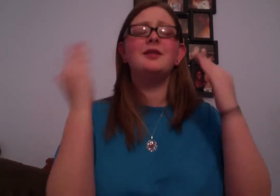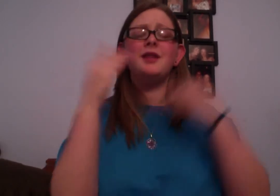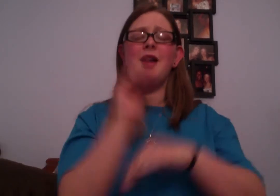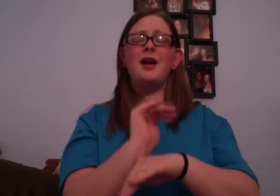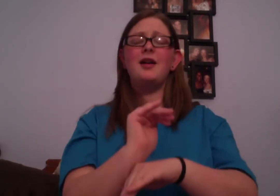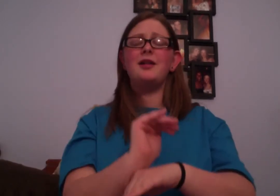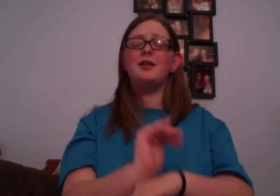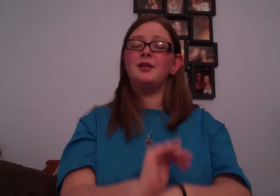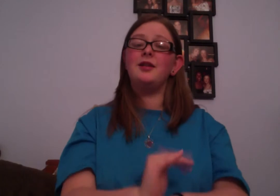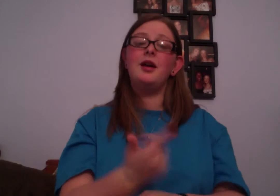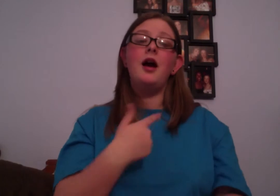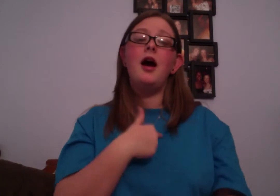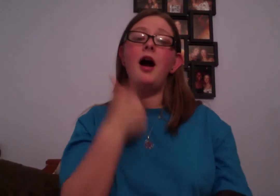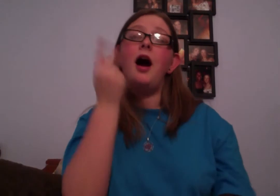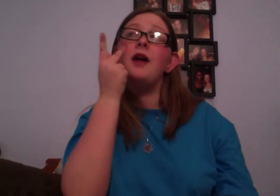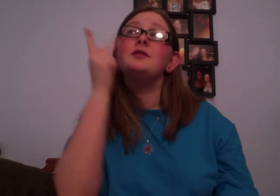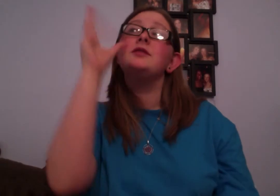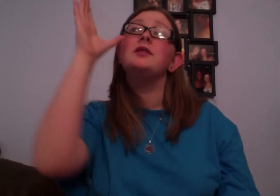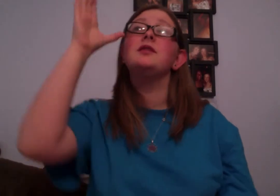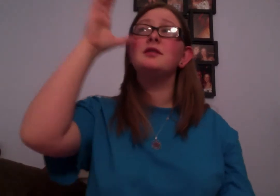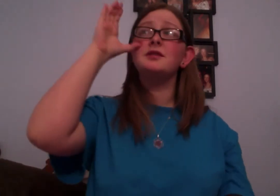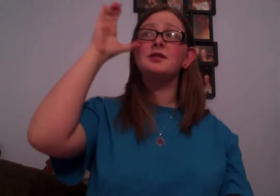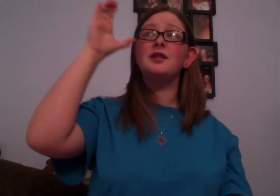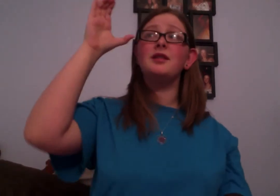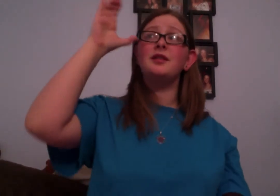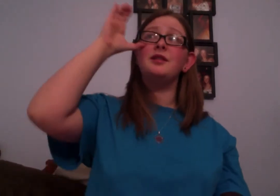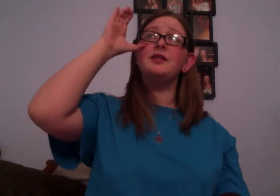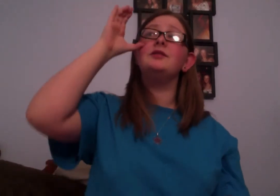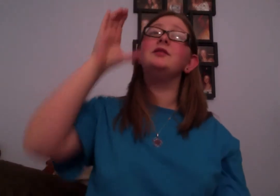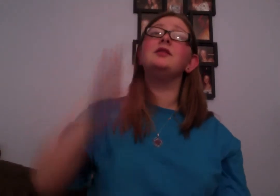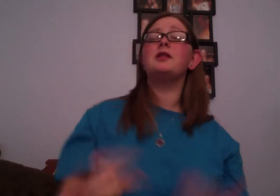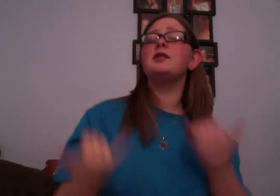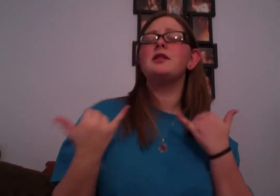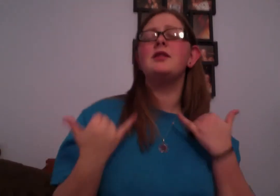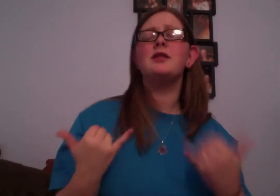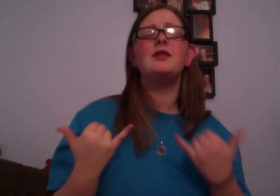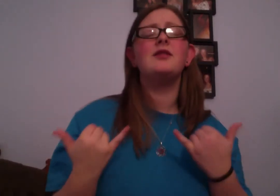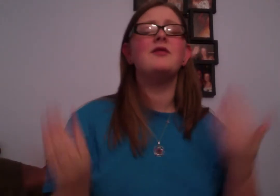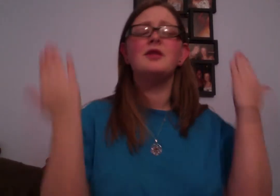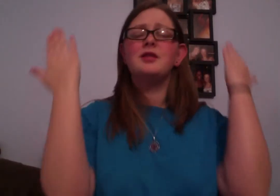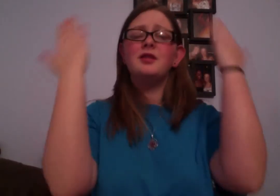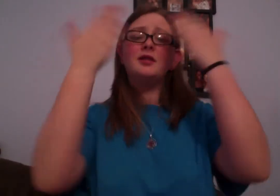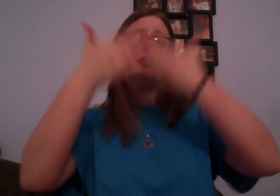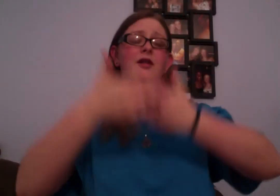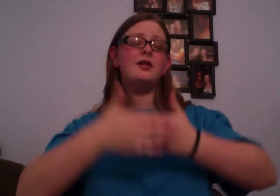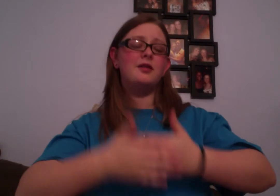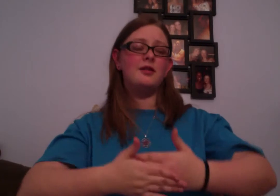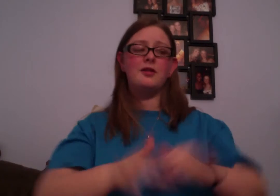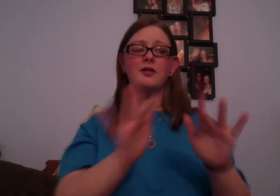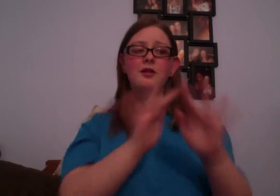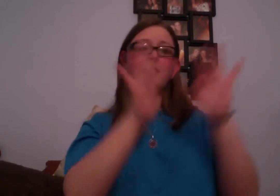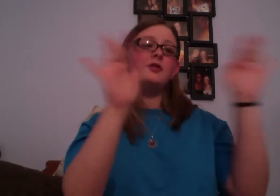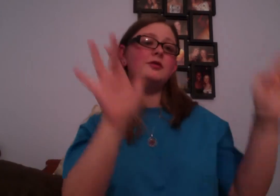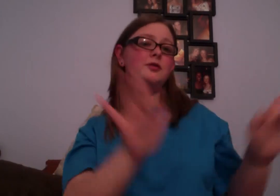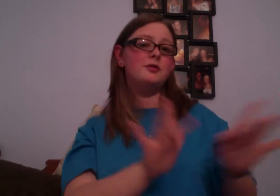night I see the sun Here in the dark our two